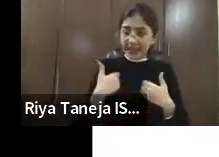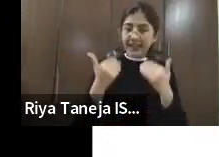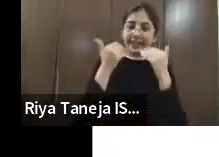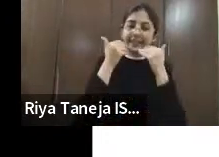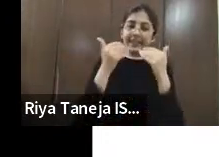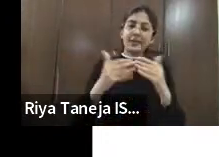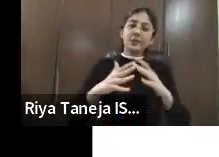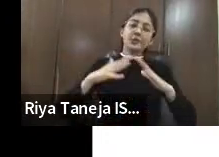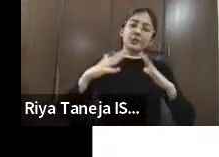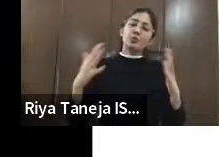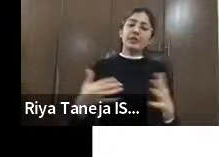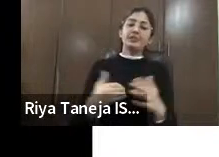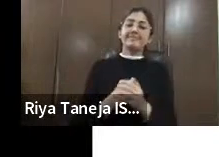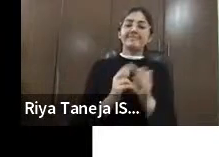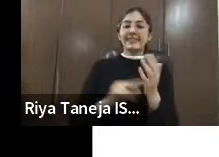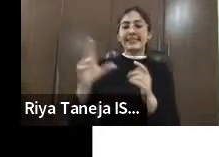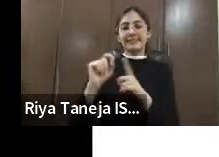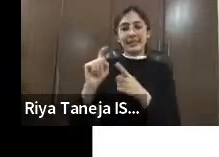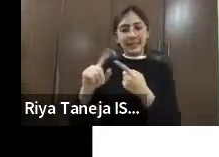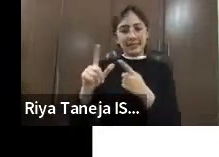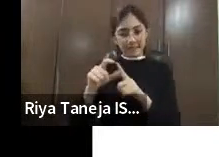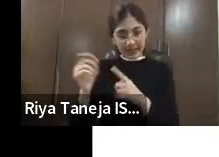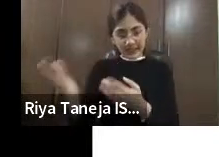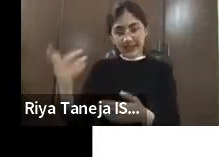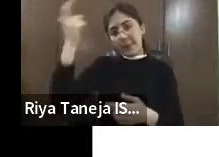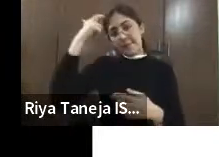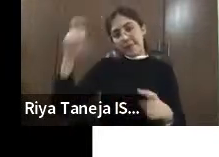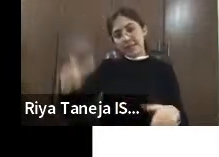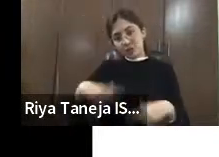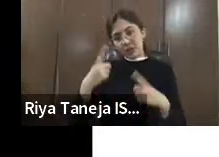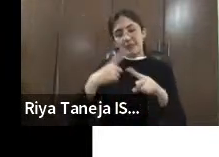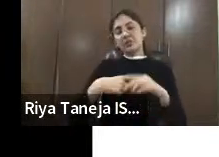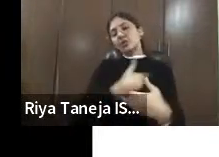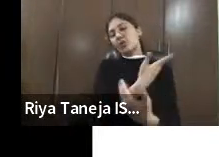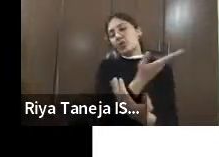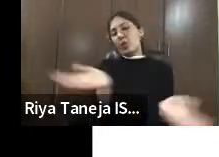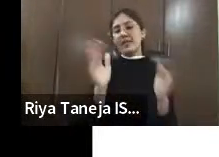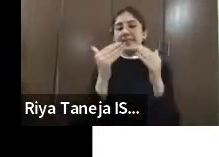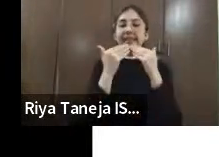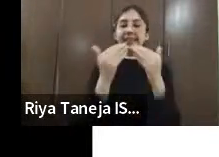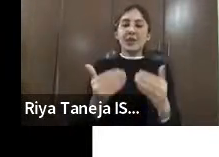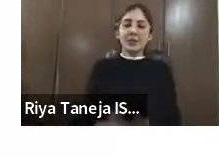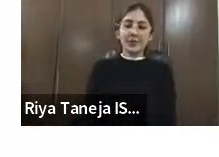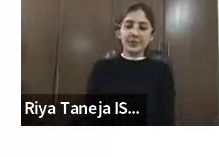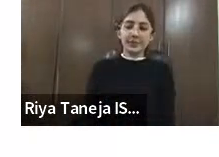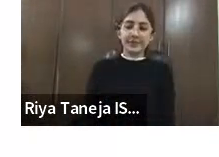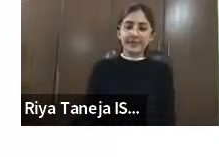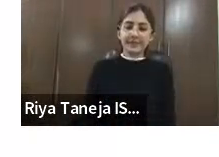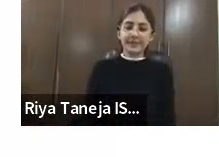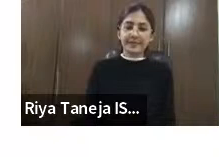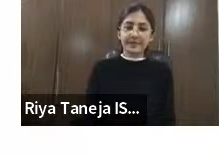Thank you to NCPEDP, Mindtree, and everyone right now listening to me.